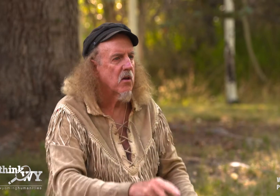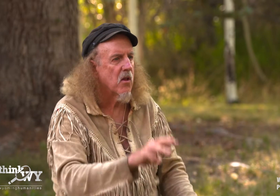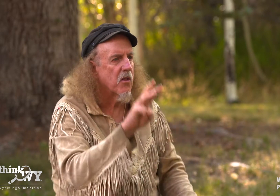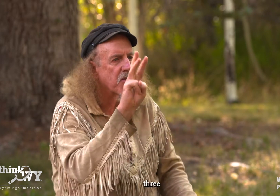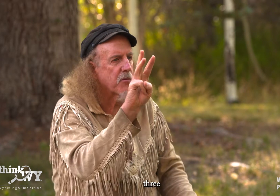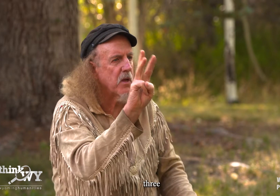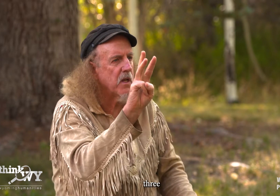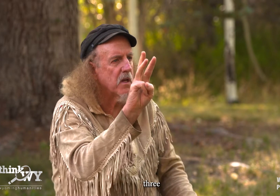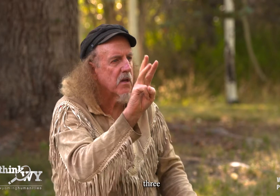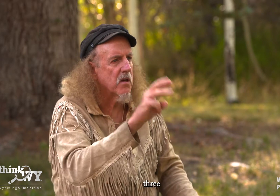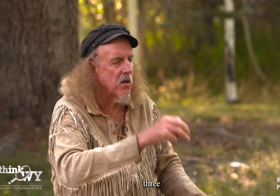three